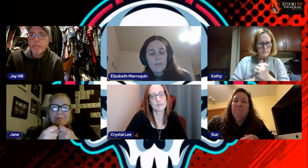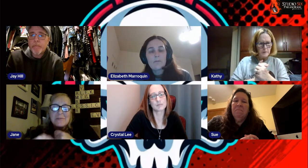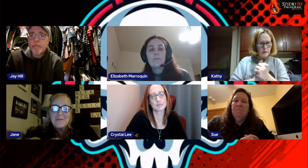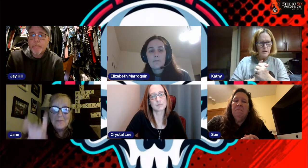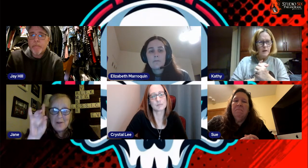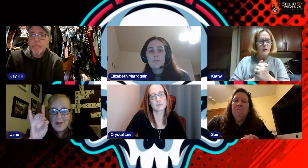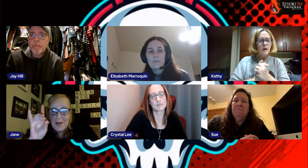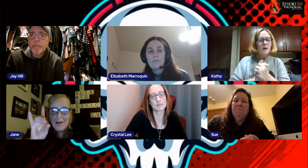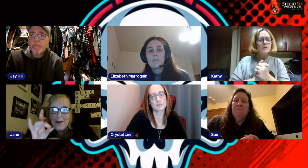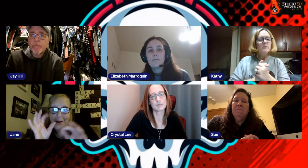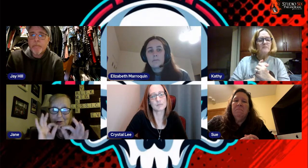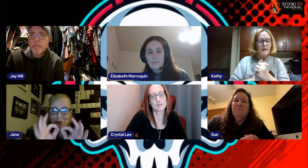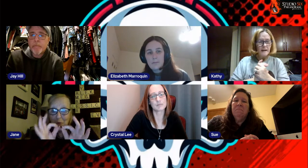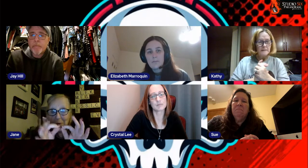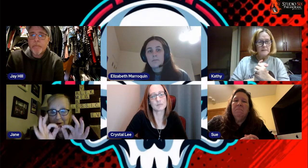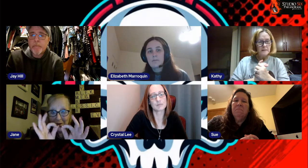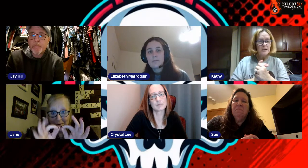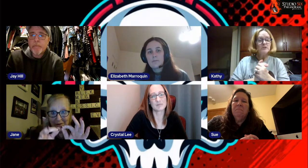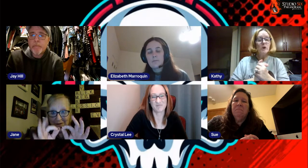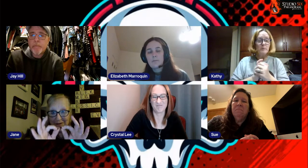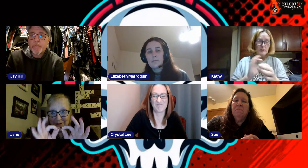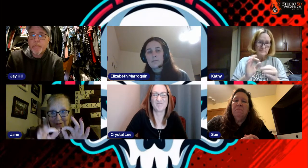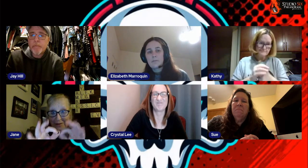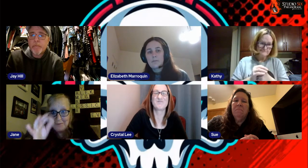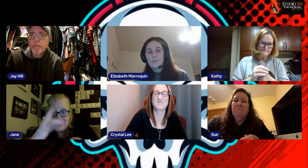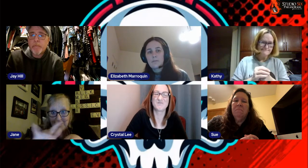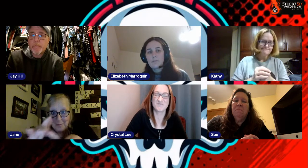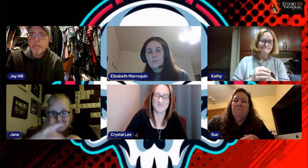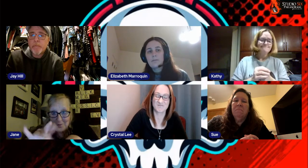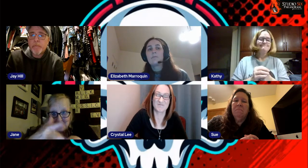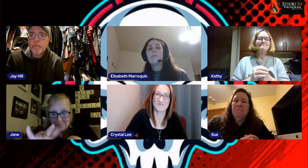team to find interpreters.